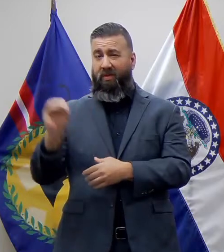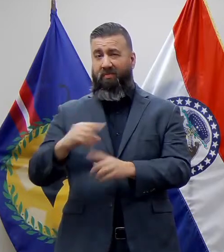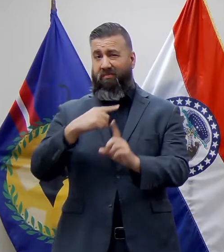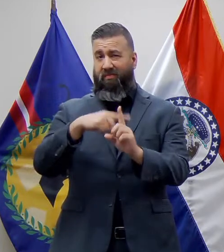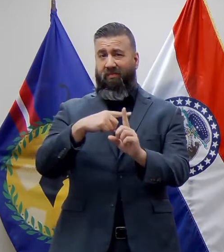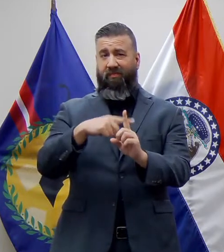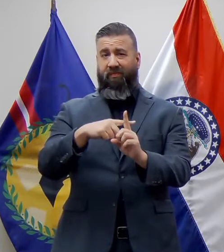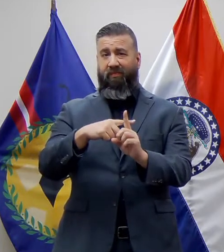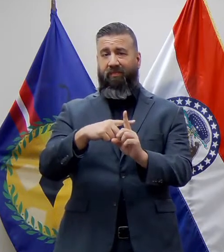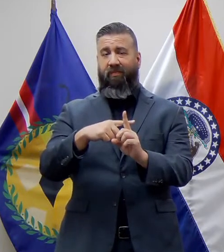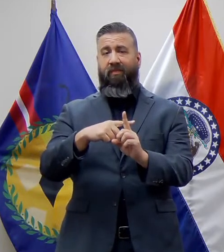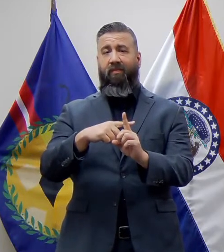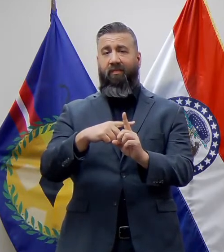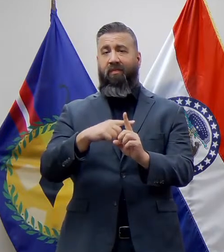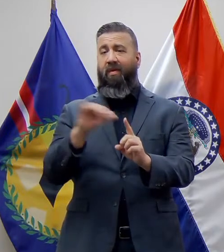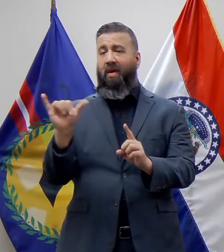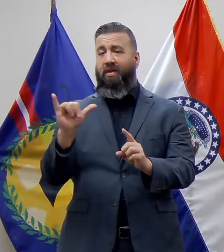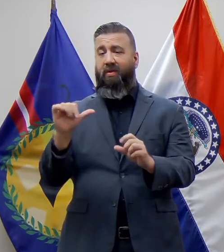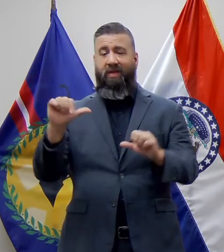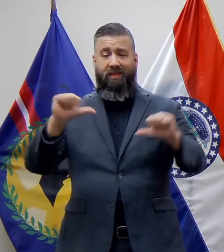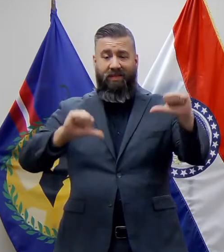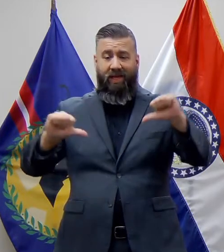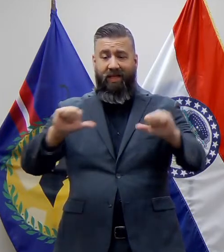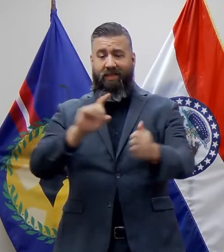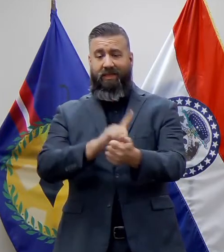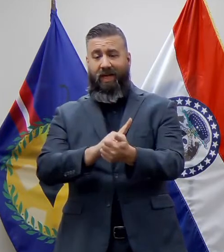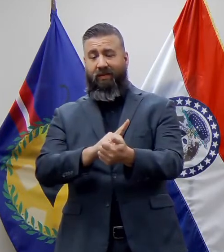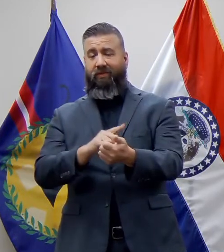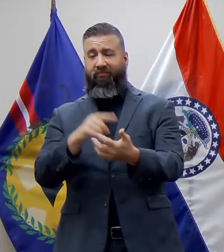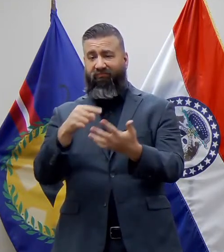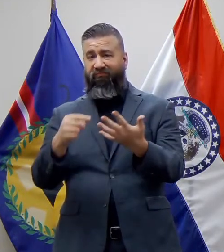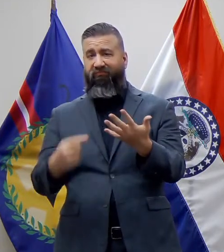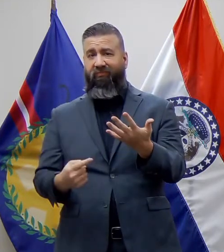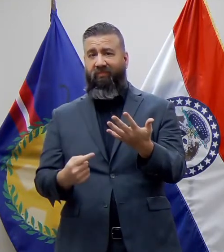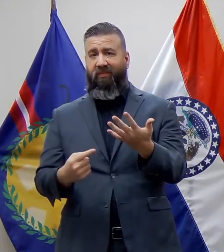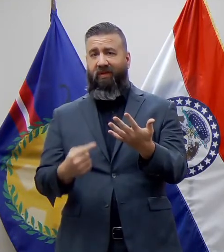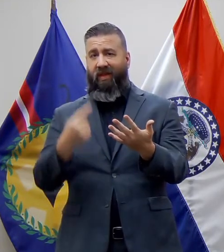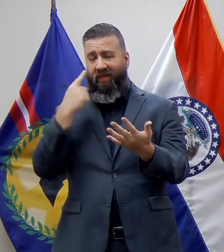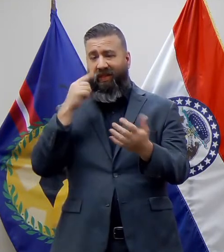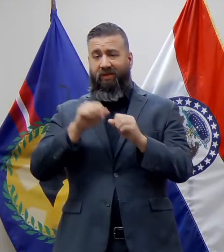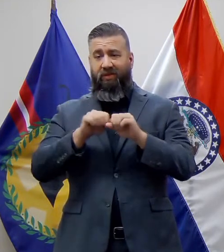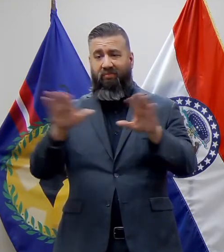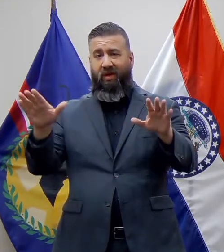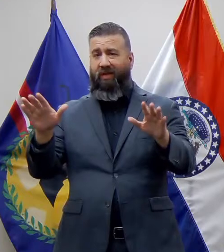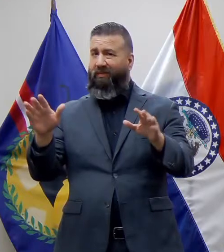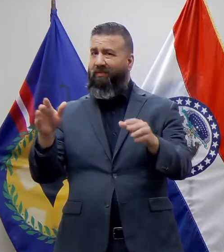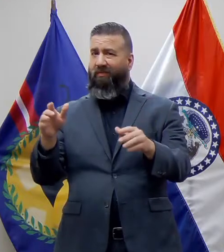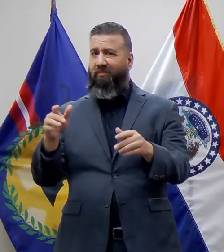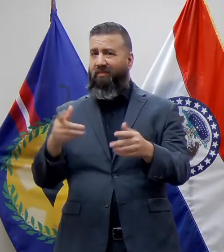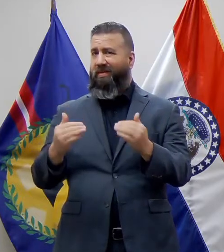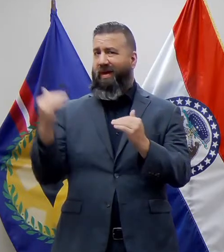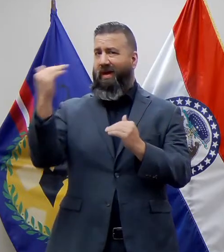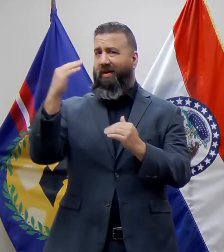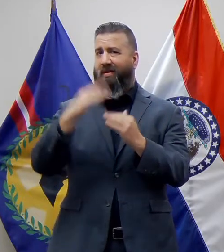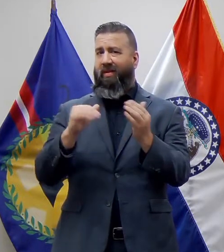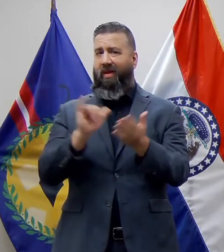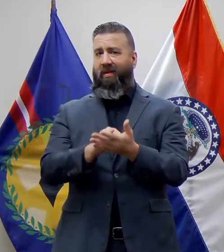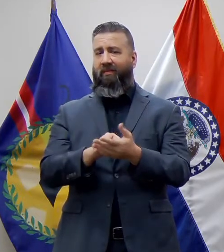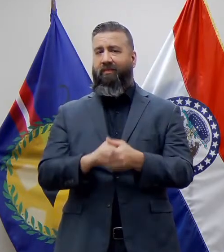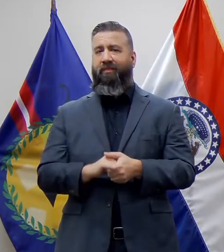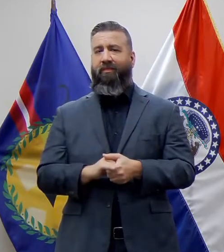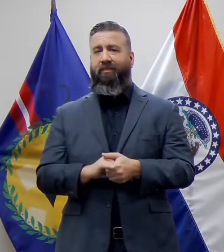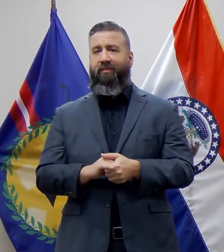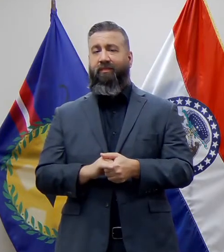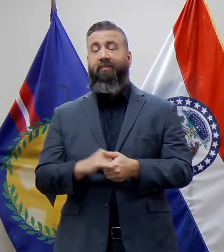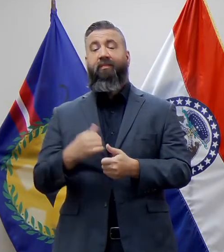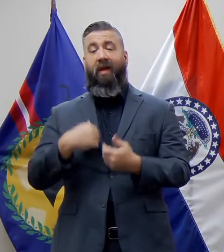experts anticipate the spread is even greater than that because not everyone who's symptomatic is getting tested. I